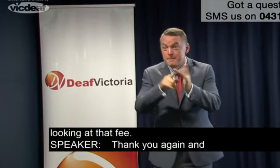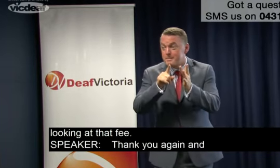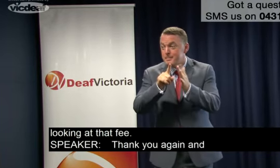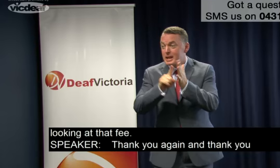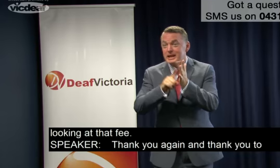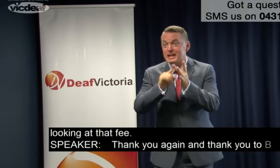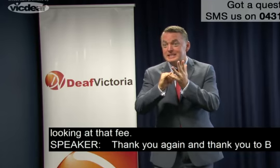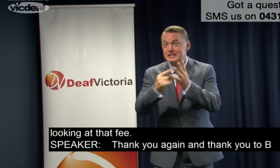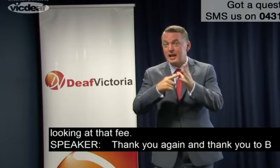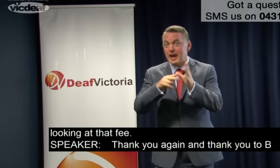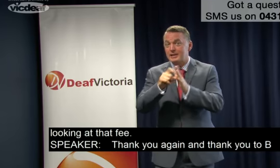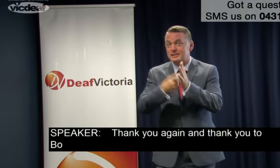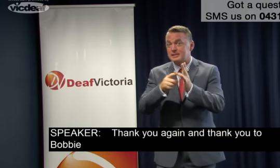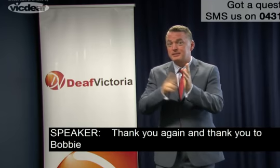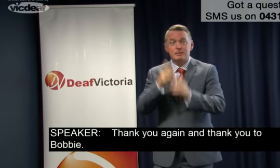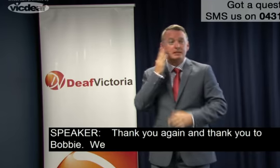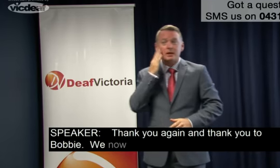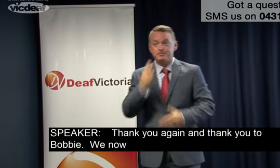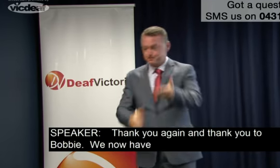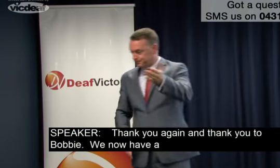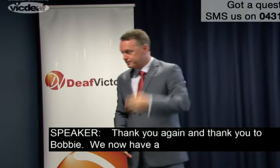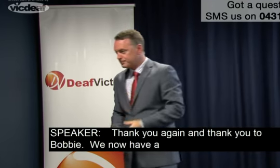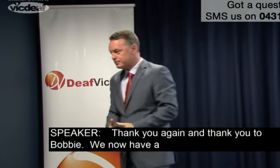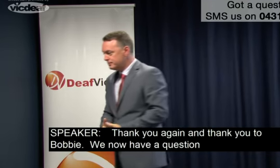We now have a question from Melissa Anderson.